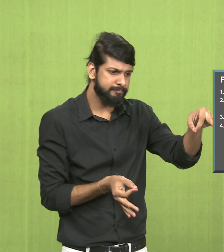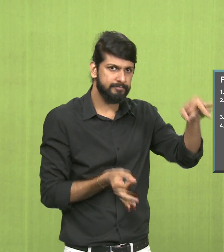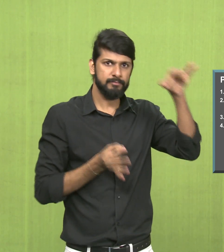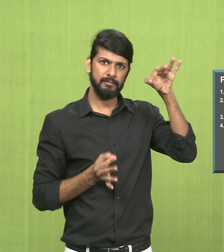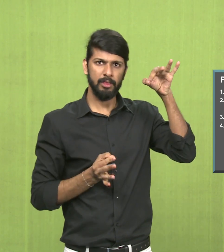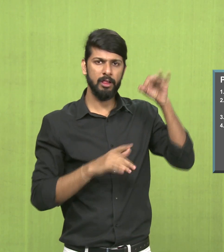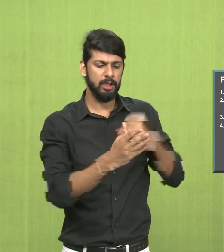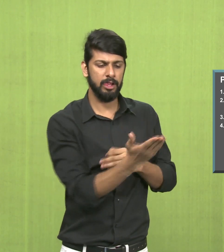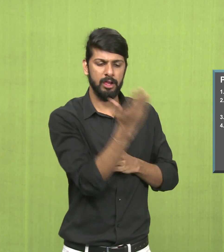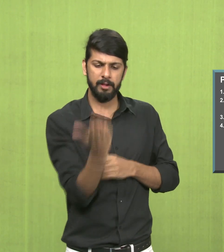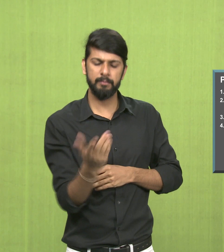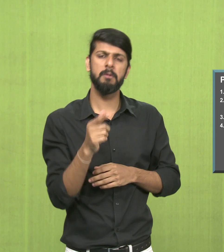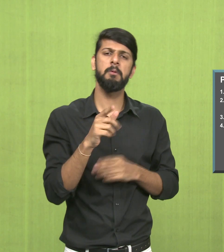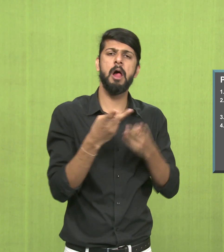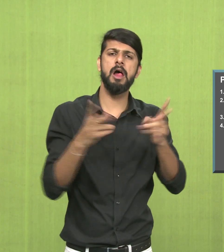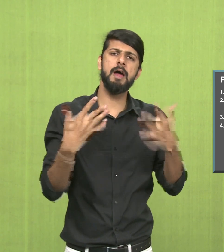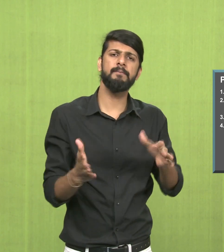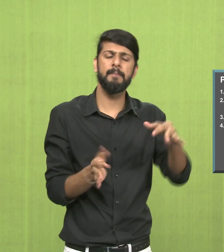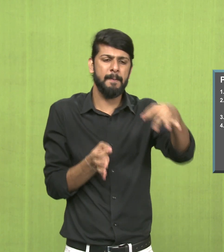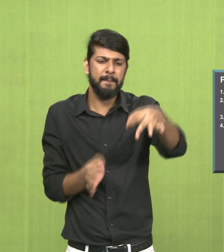So, the Ganesha face first is traced,